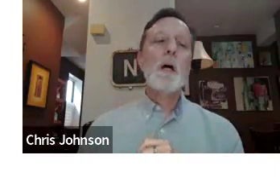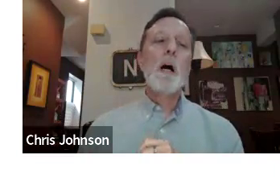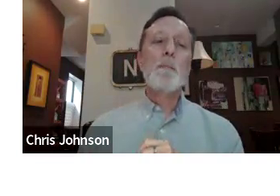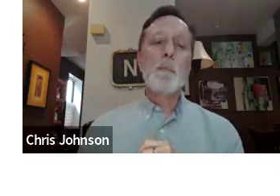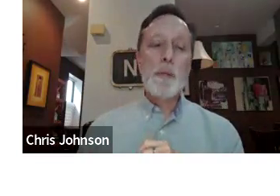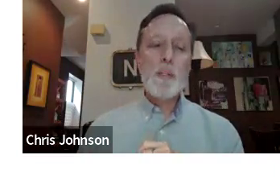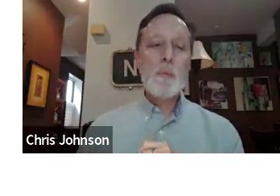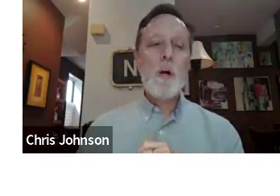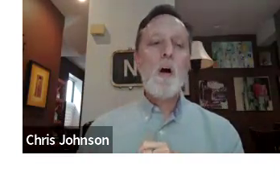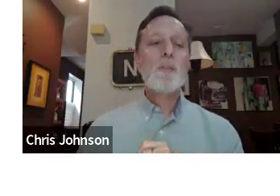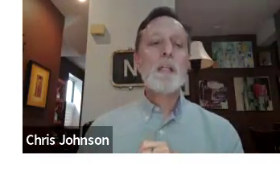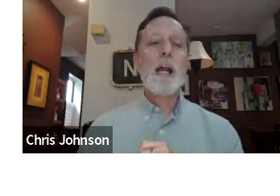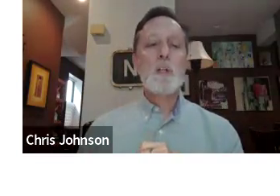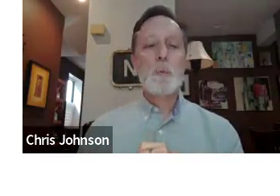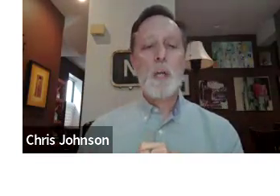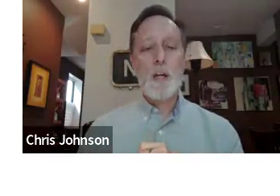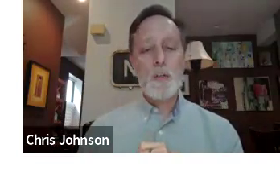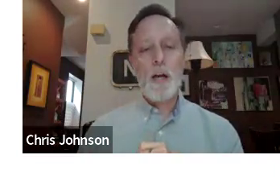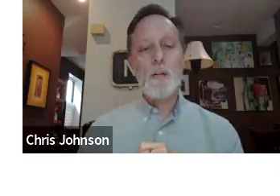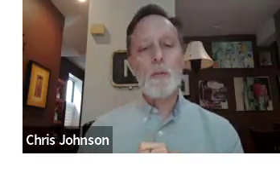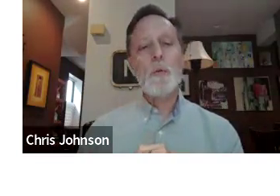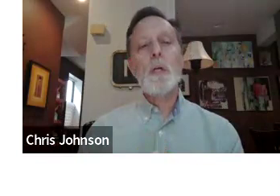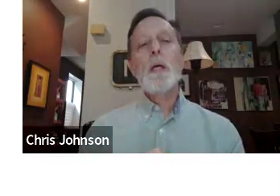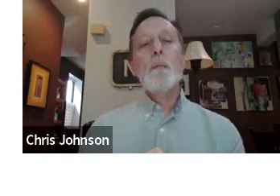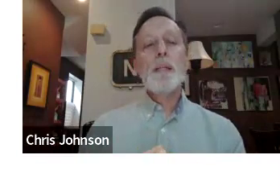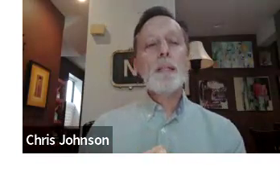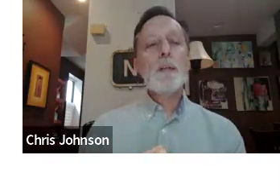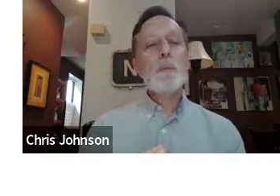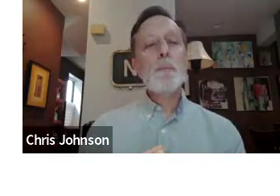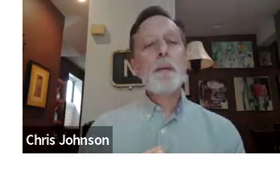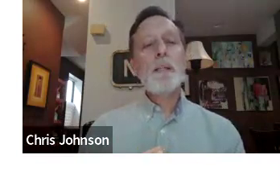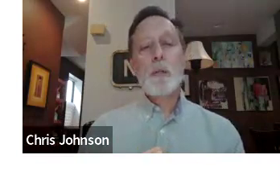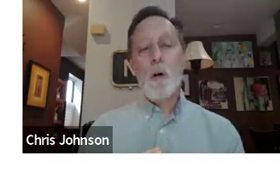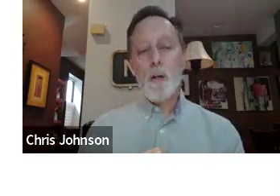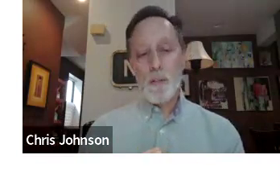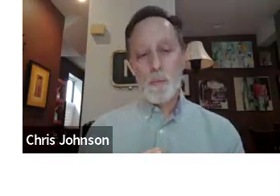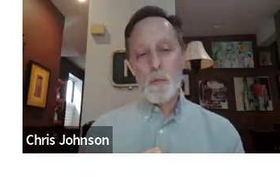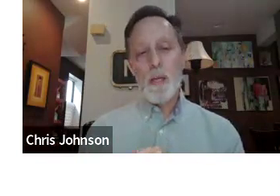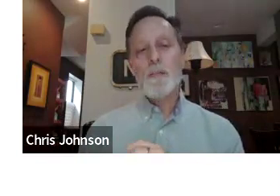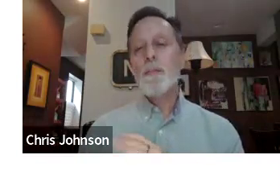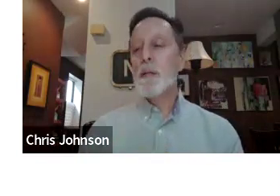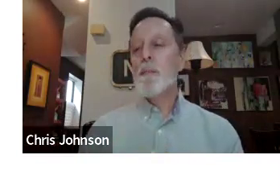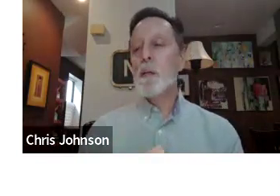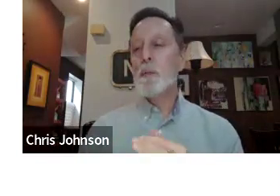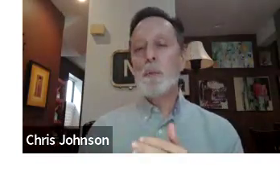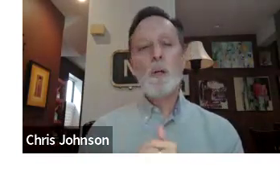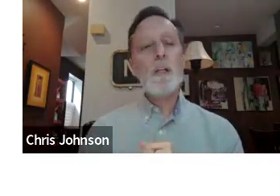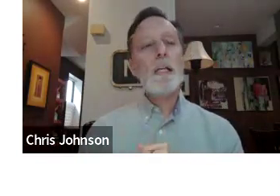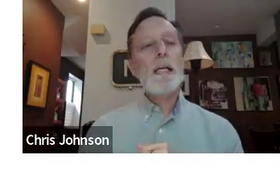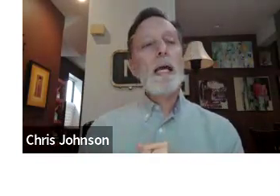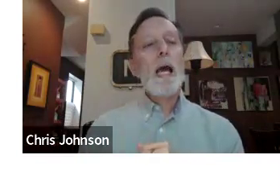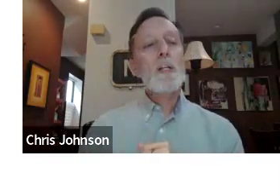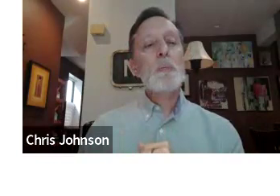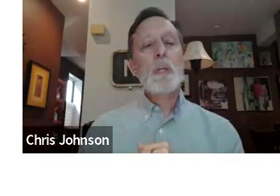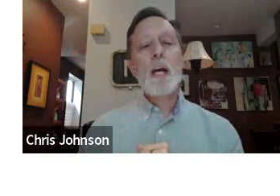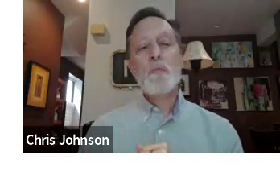options, replacement cost and actual cash value. Basically, replacement cost is what you paid for something when you bought